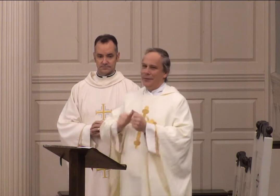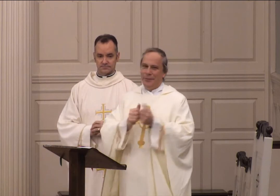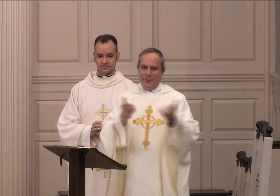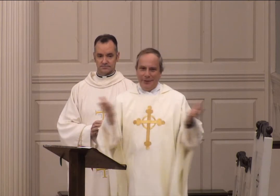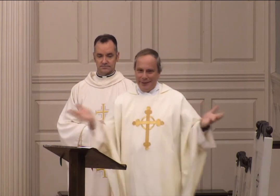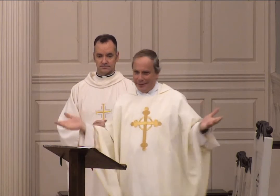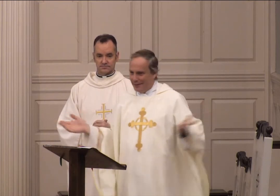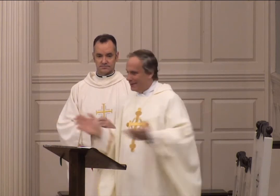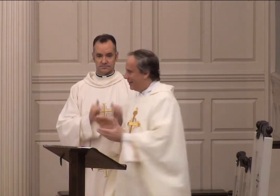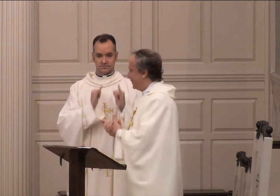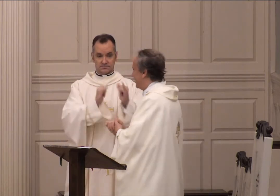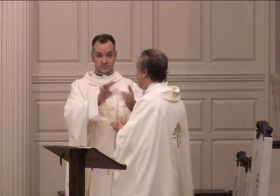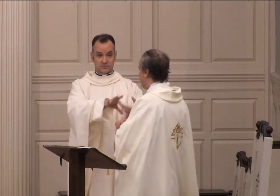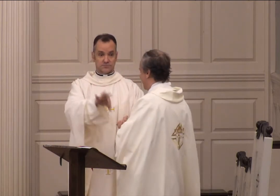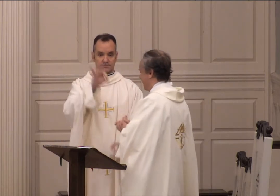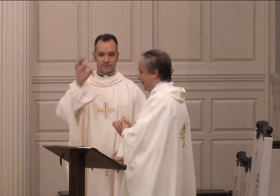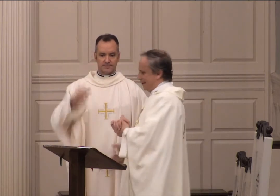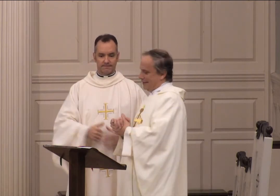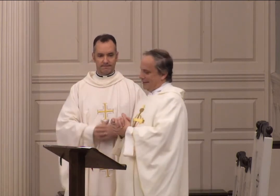The Lord be with you.